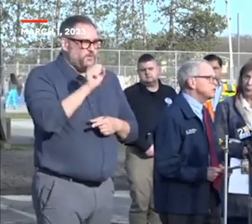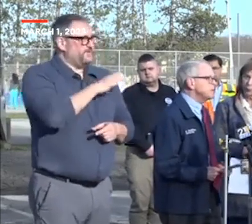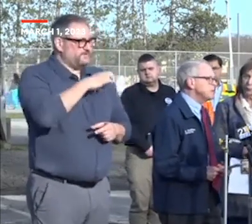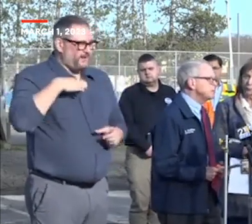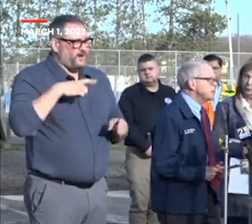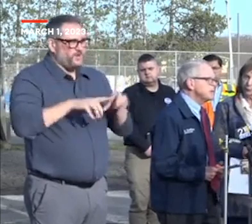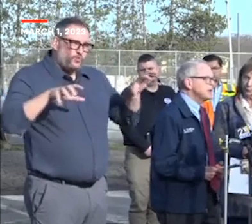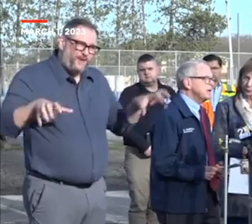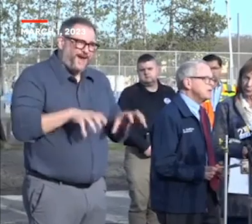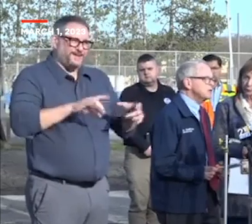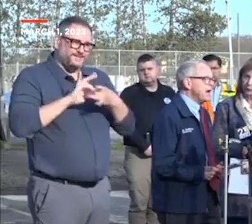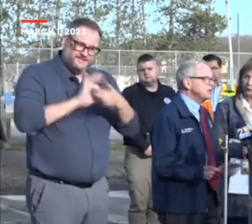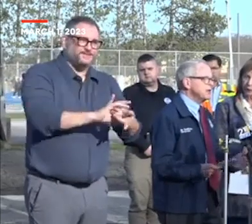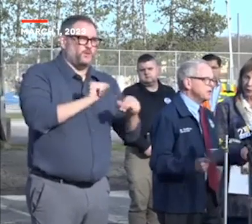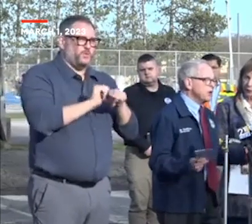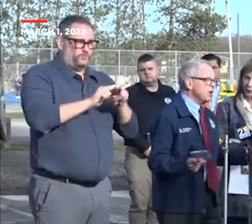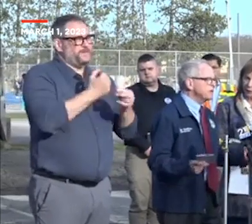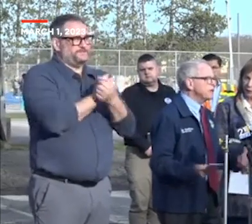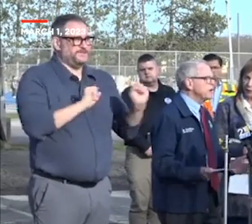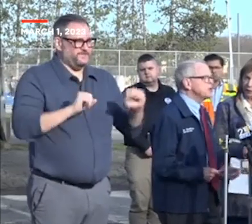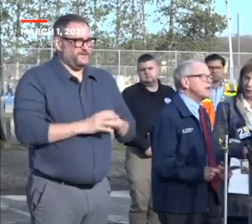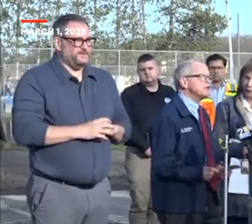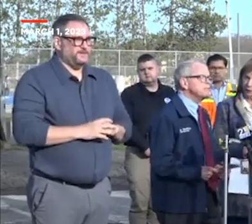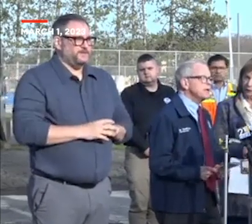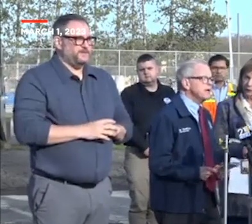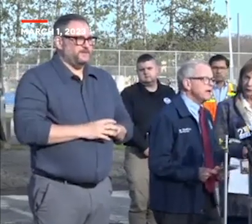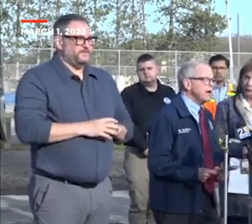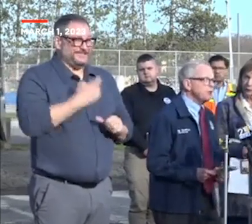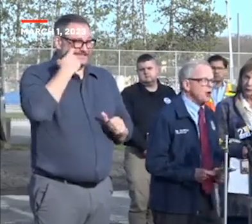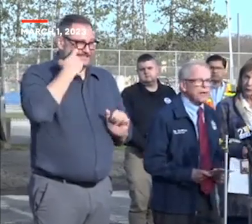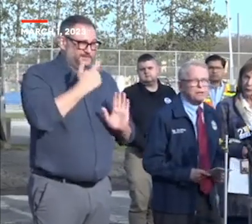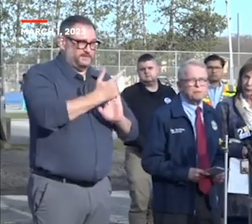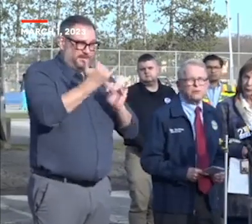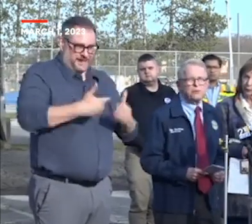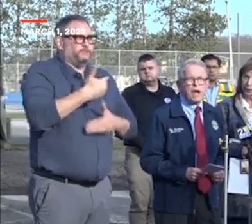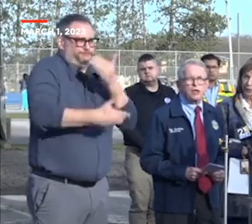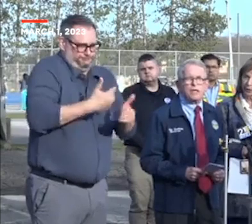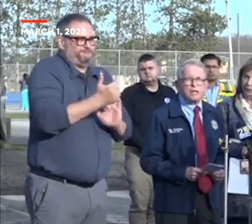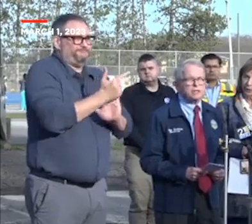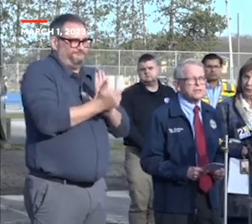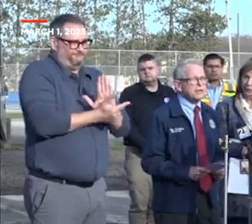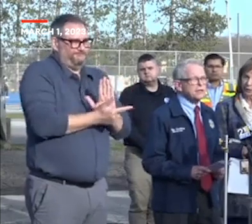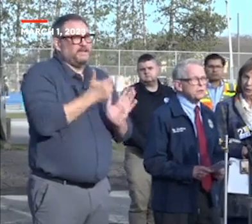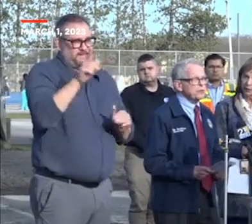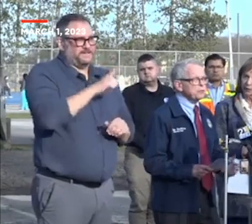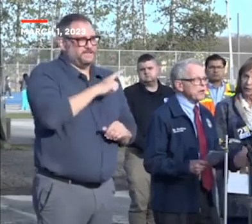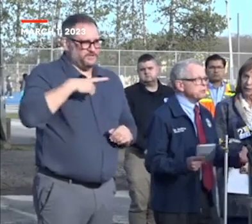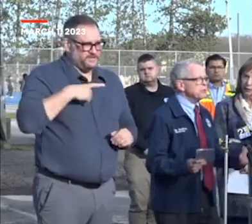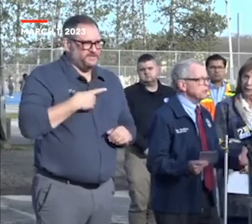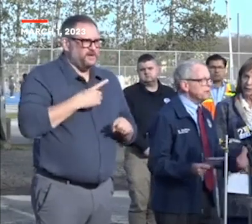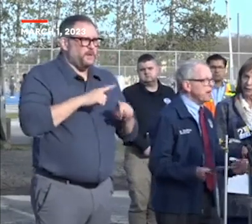to rail safety. There is action going on in the state legislature, and I applaud that. But the reality is that with